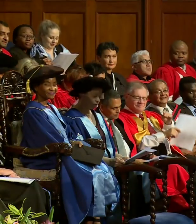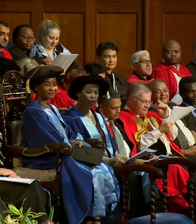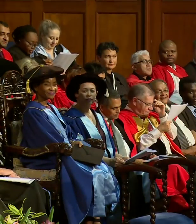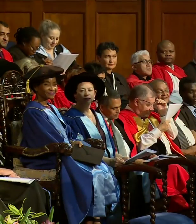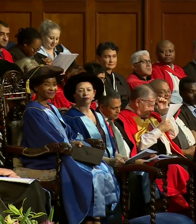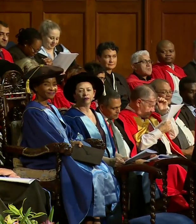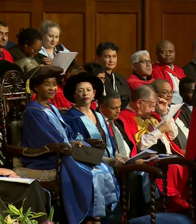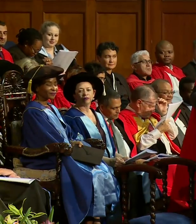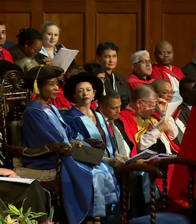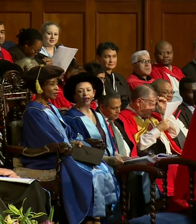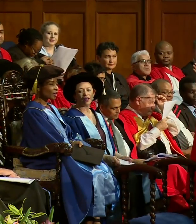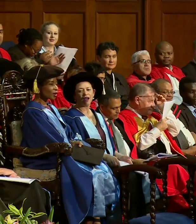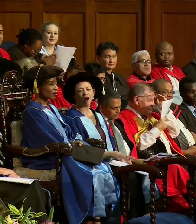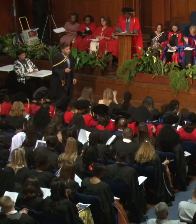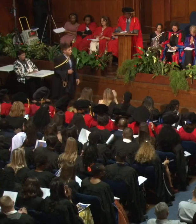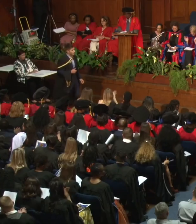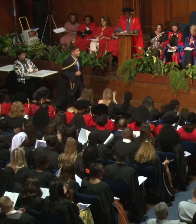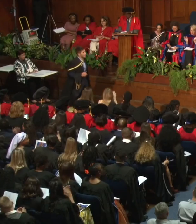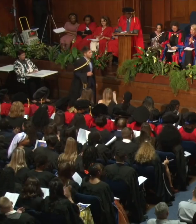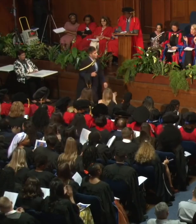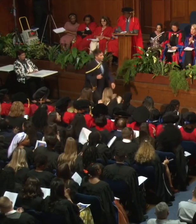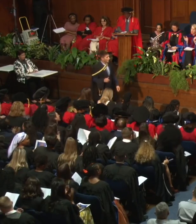Carl Lorenz Ribetro.